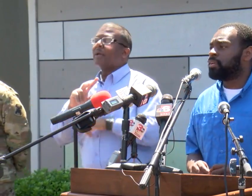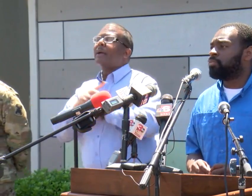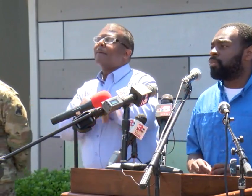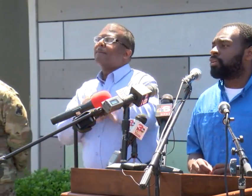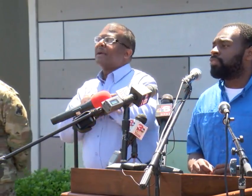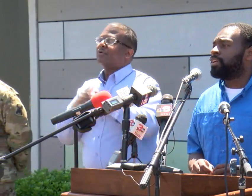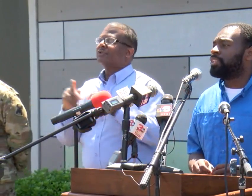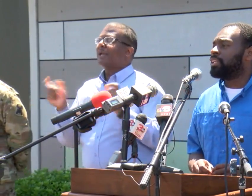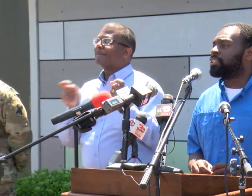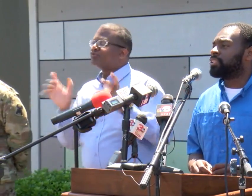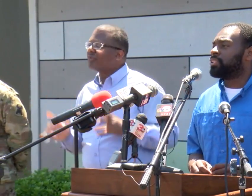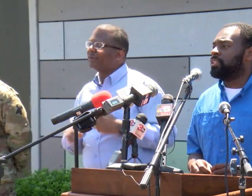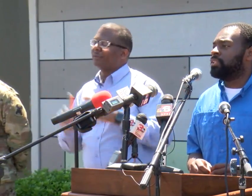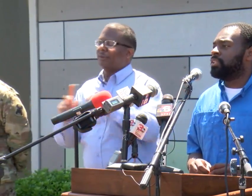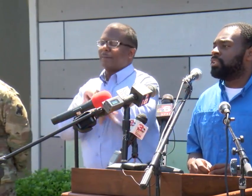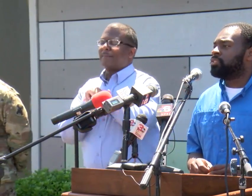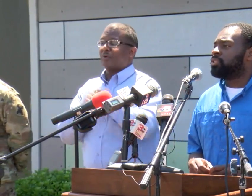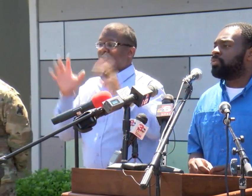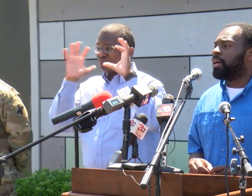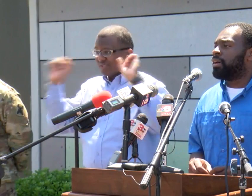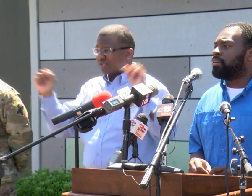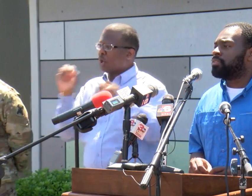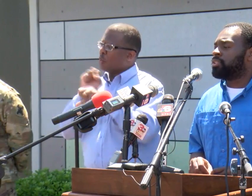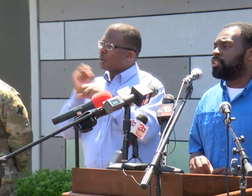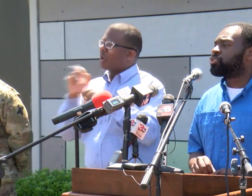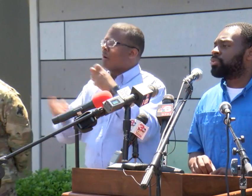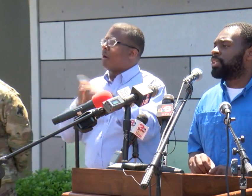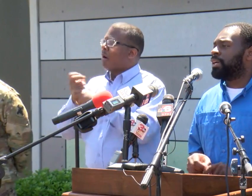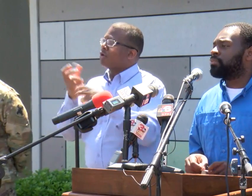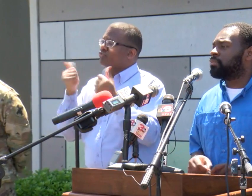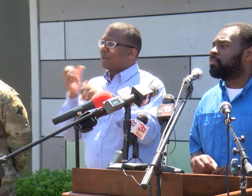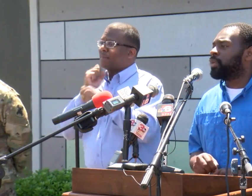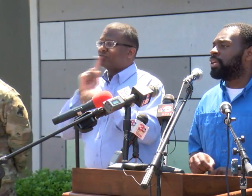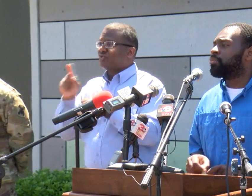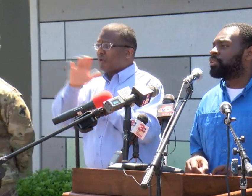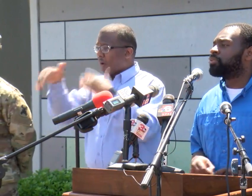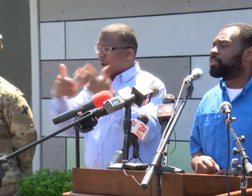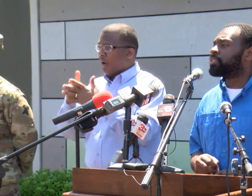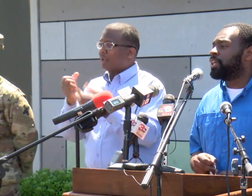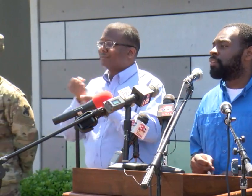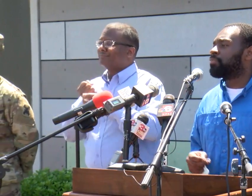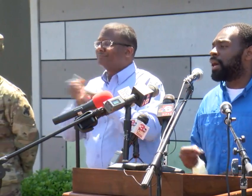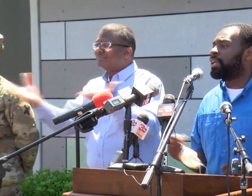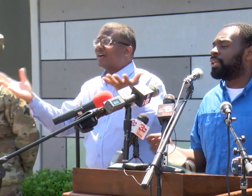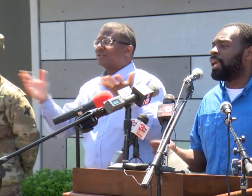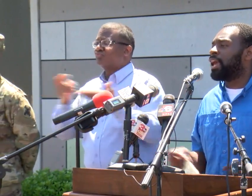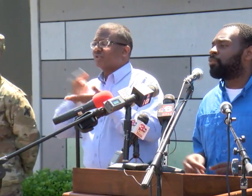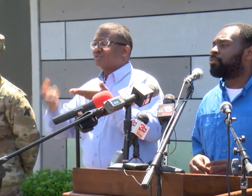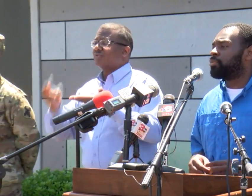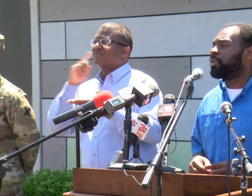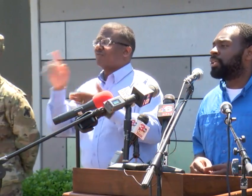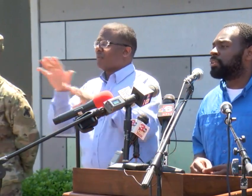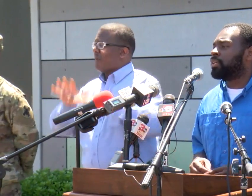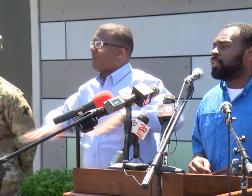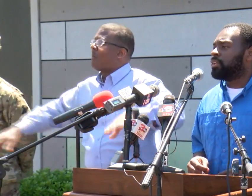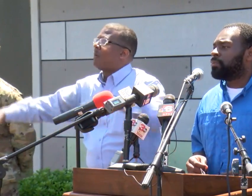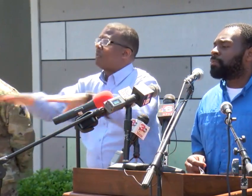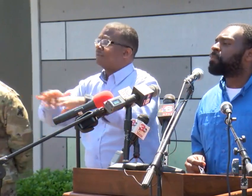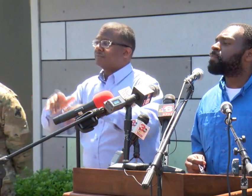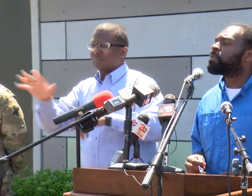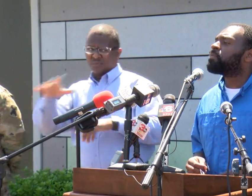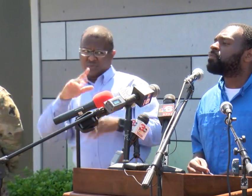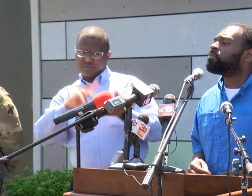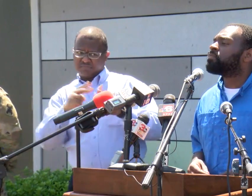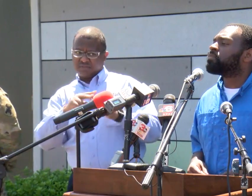president, we're working very diligently to ensure that we get resources to everybody in an equitable way. So just